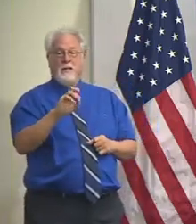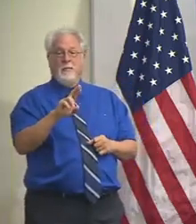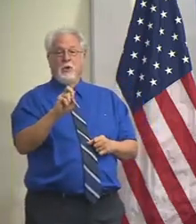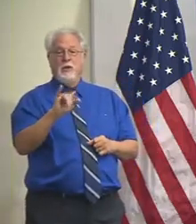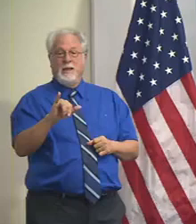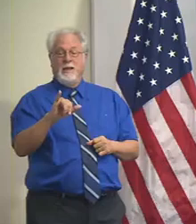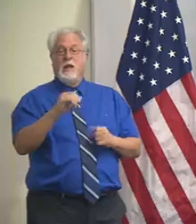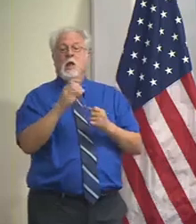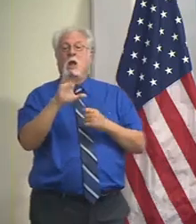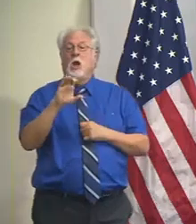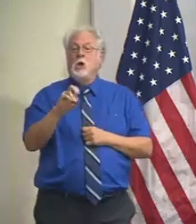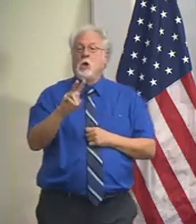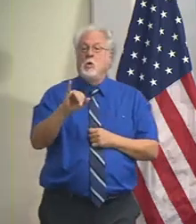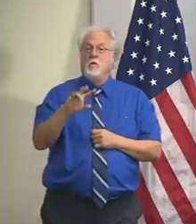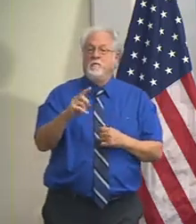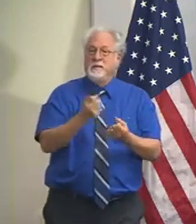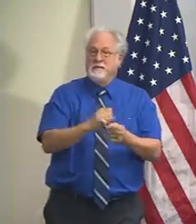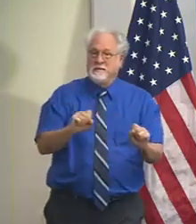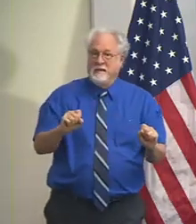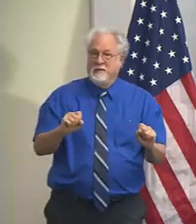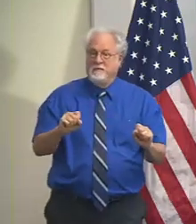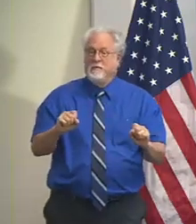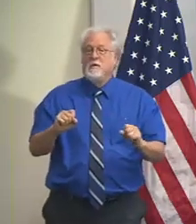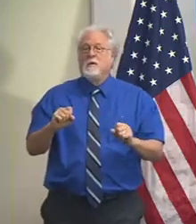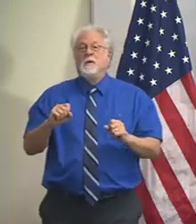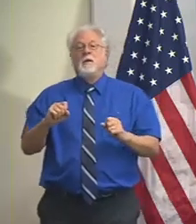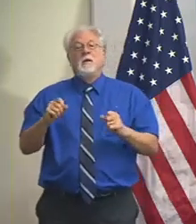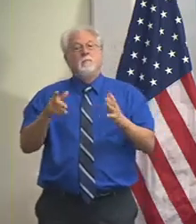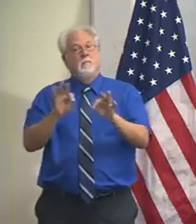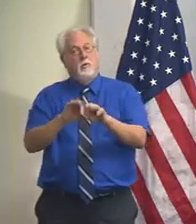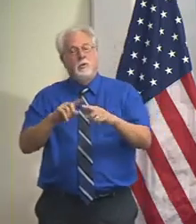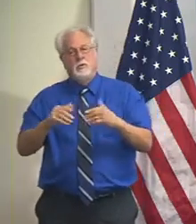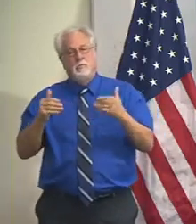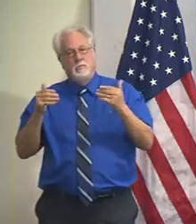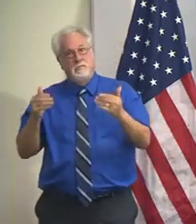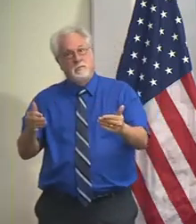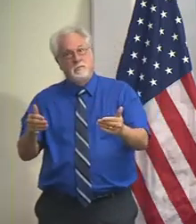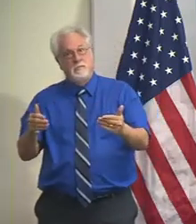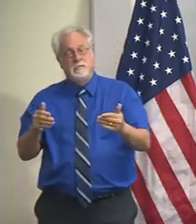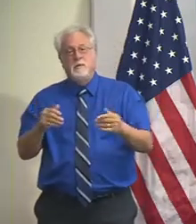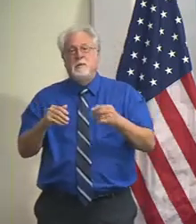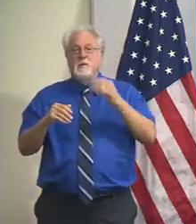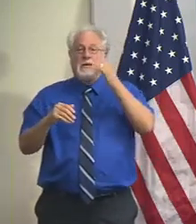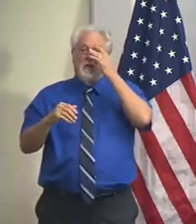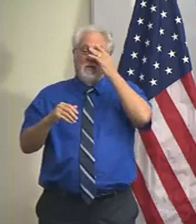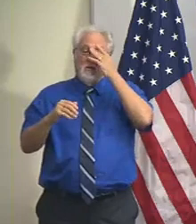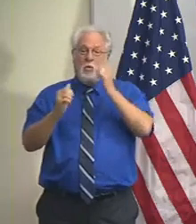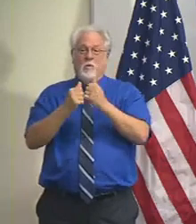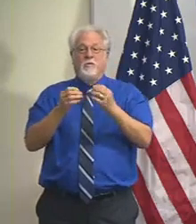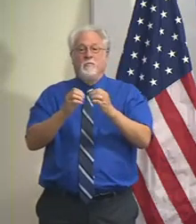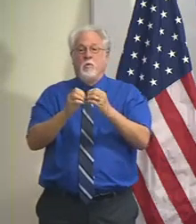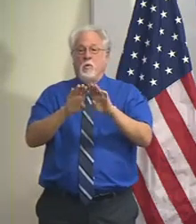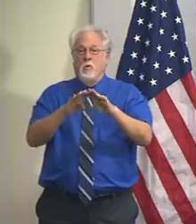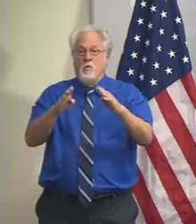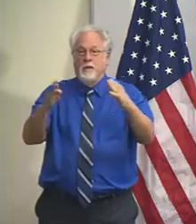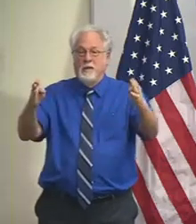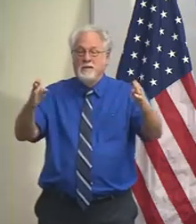COVID safe. Incredibly important if we're going to be able to move forward with more openings and